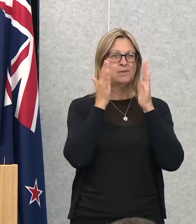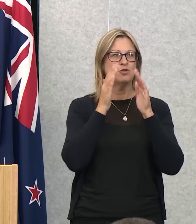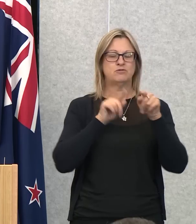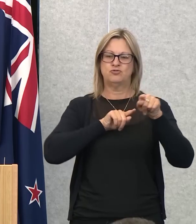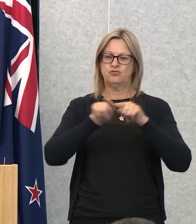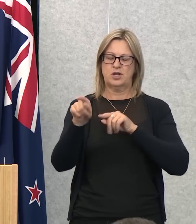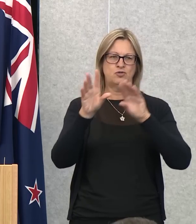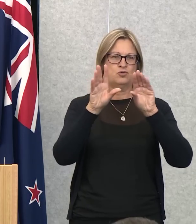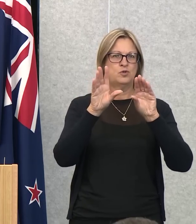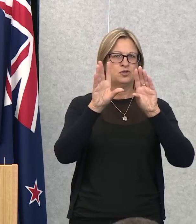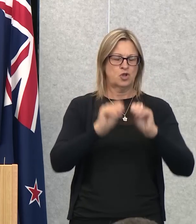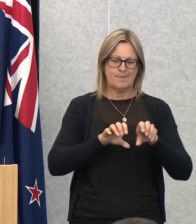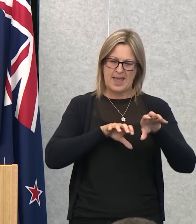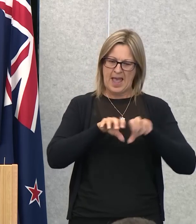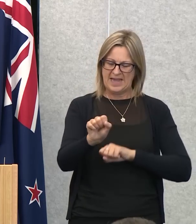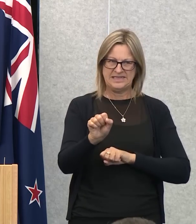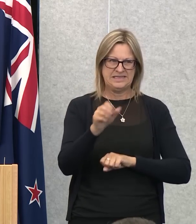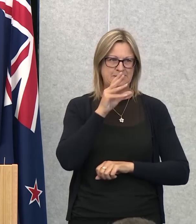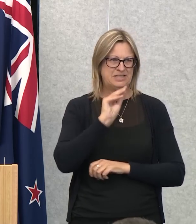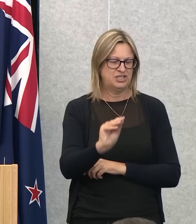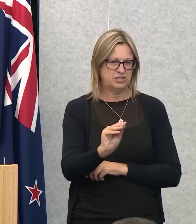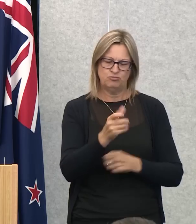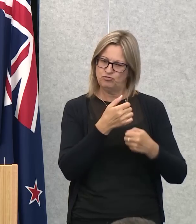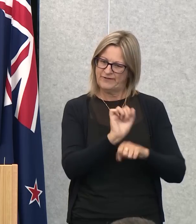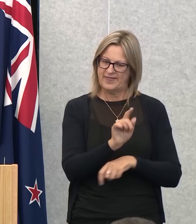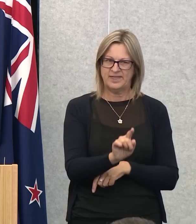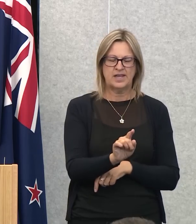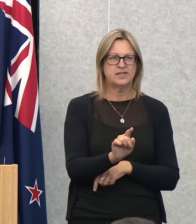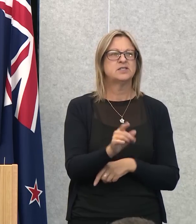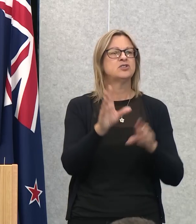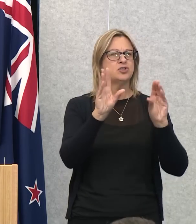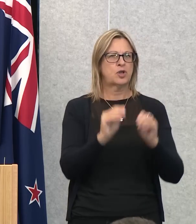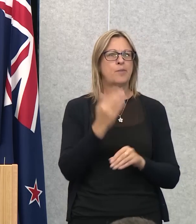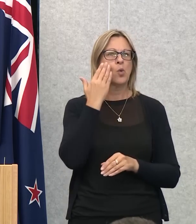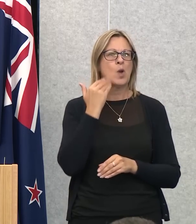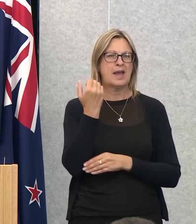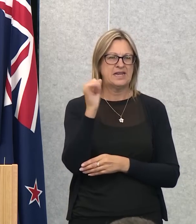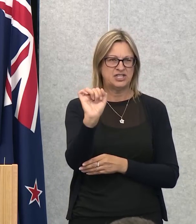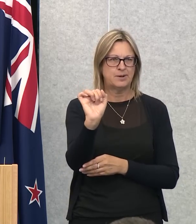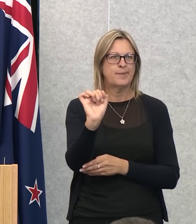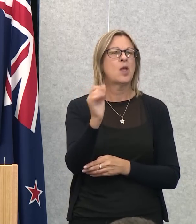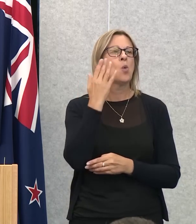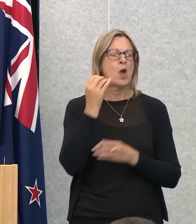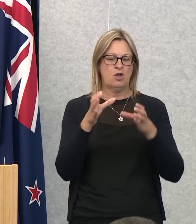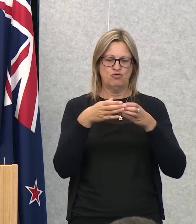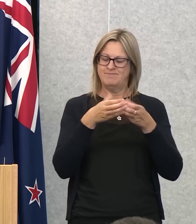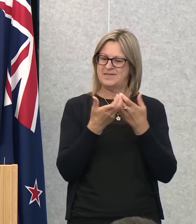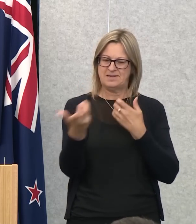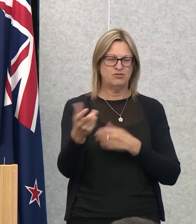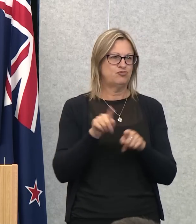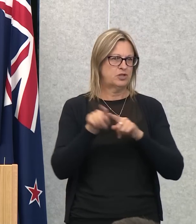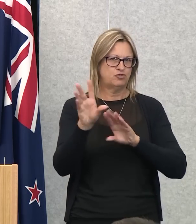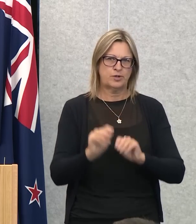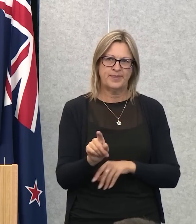to extend its application of hate speech to prohibit the promotion and support of white nationalism and white separatism.